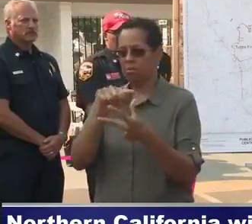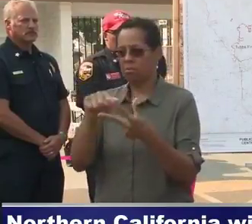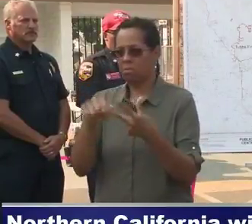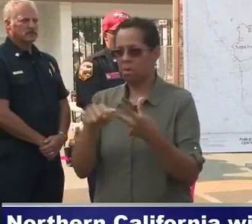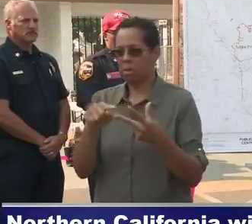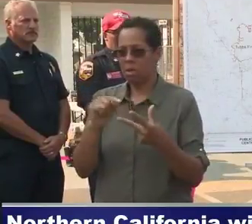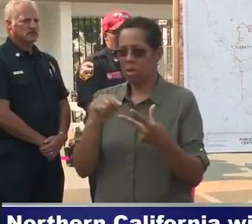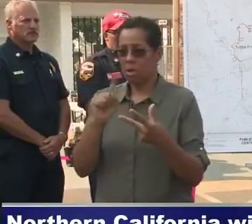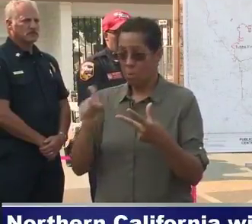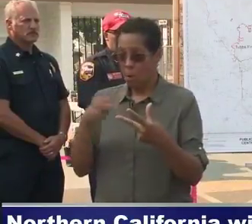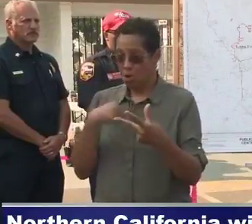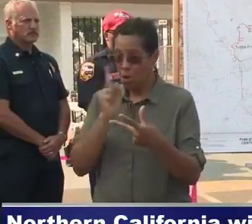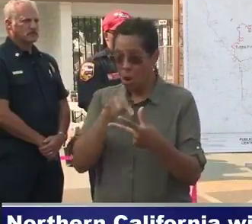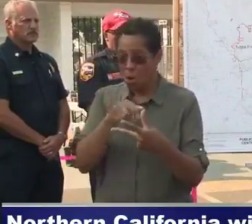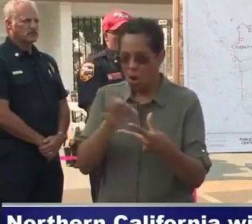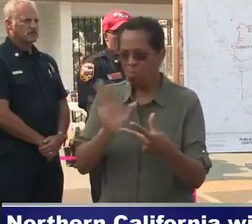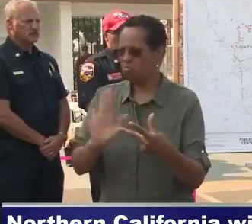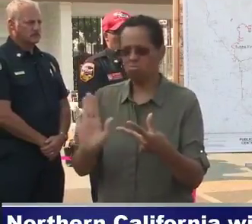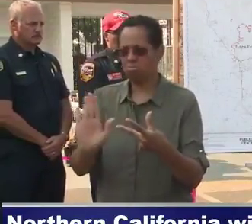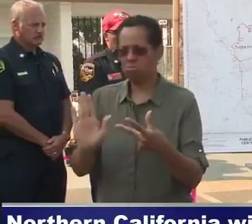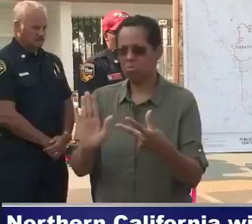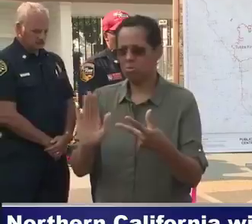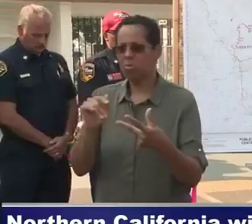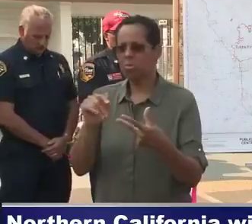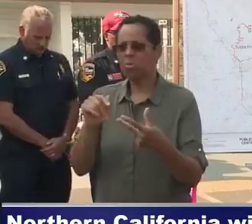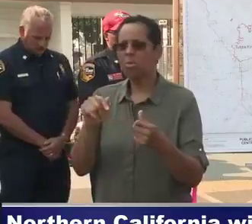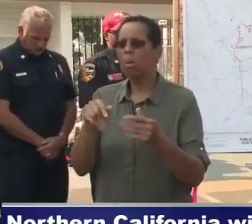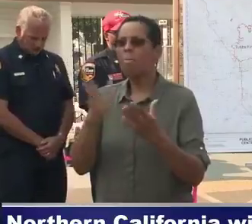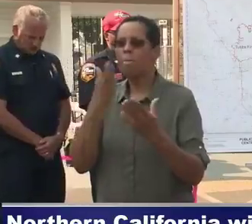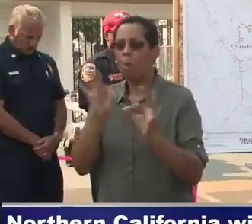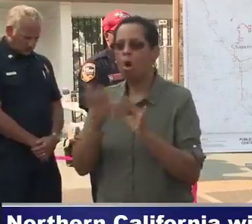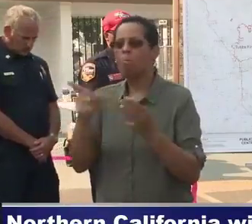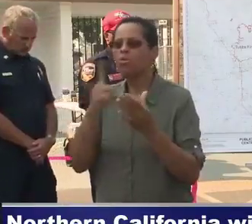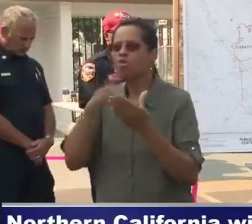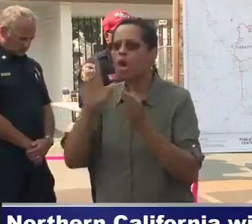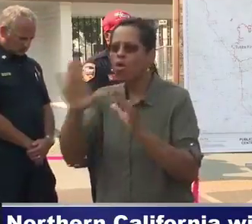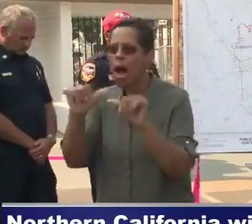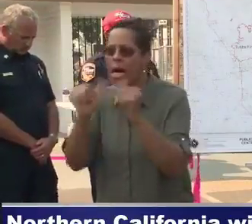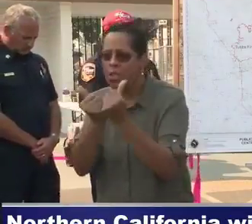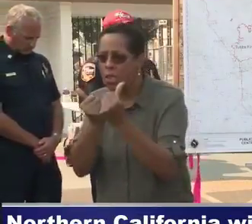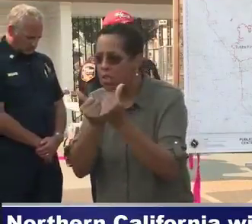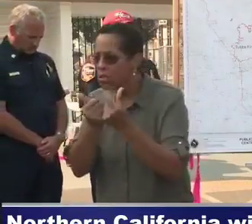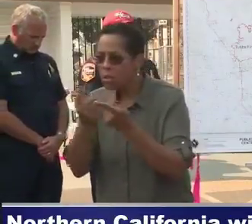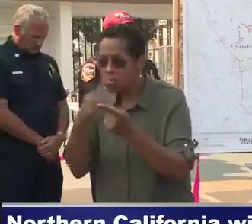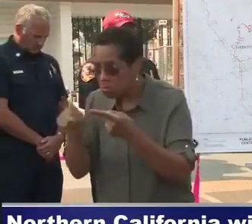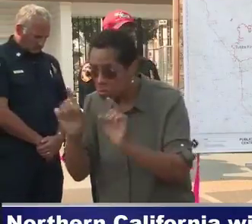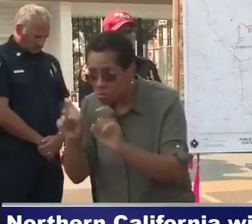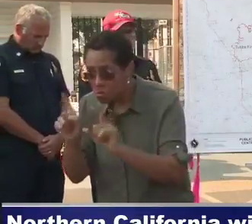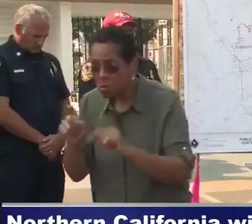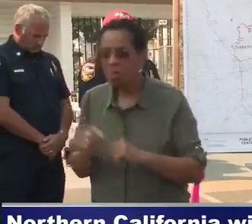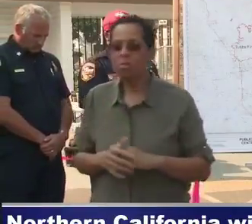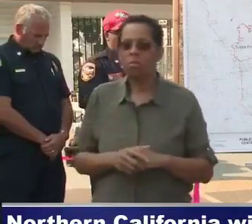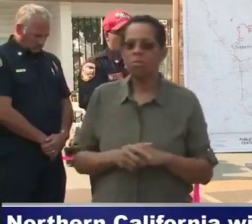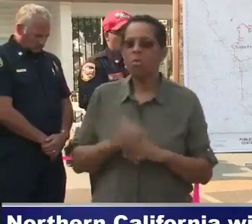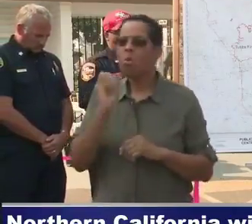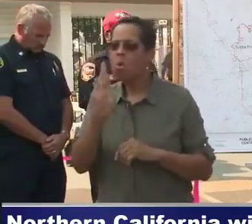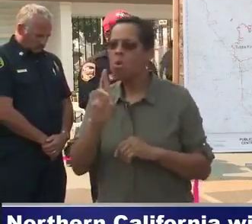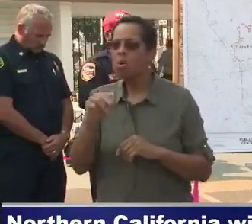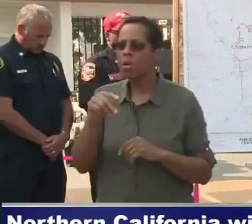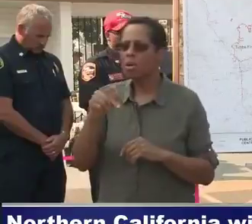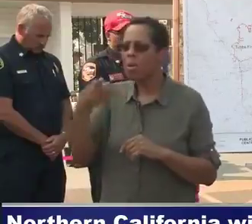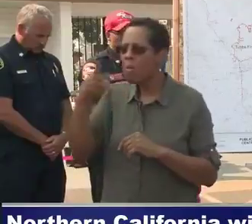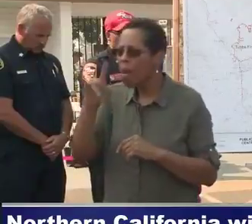with whatever agency that you're working with. You can call the DA's office if you're wondering what you should do, or the public defender's office. We're both up